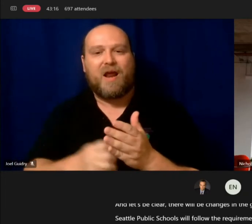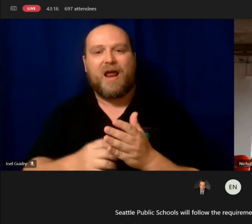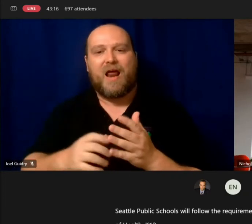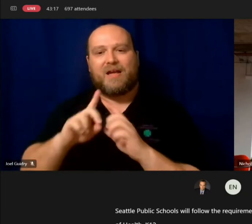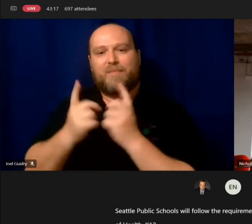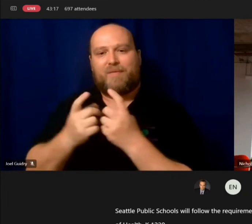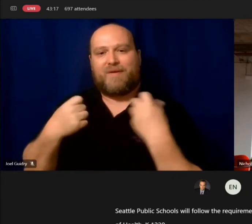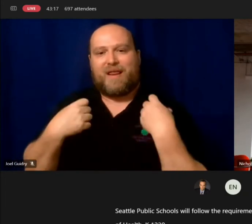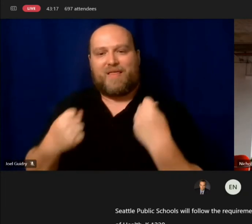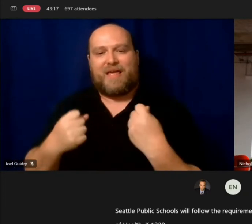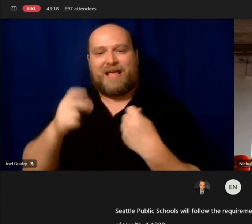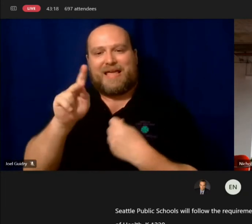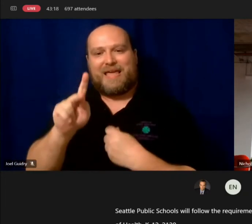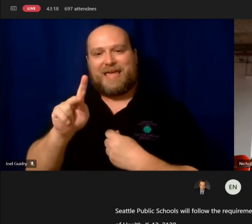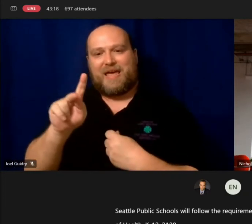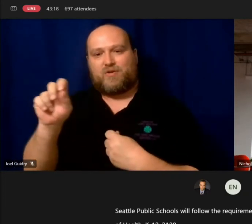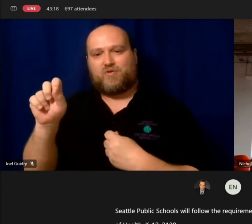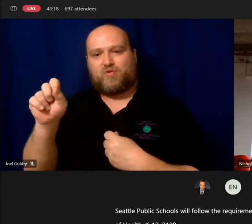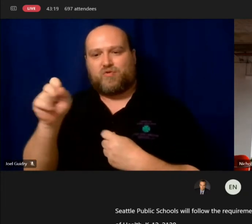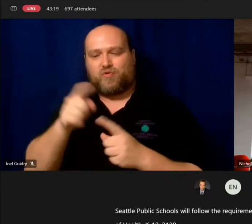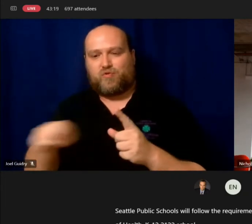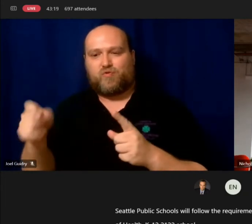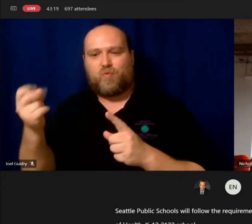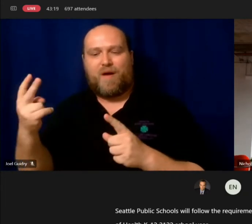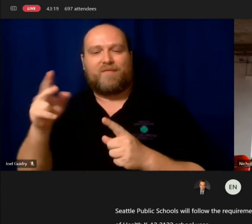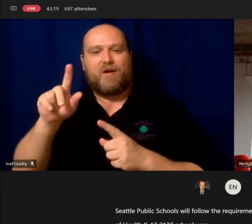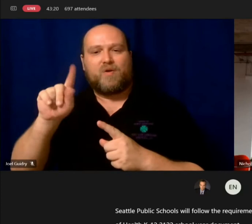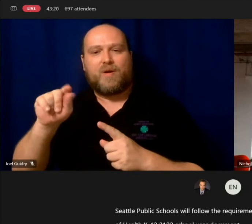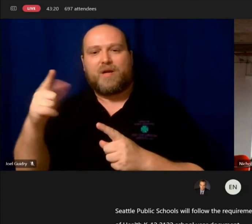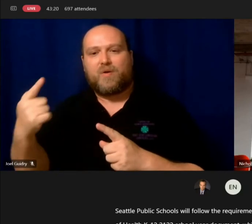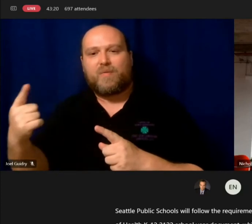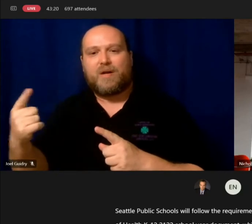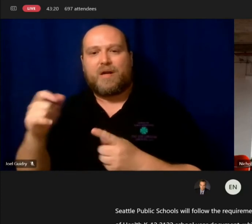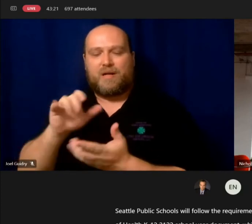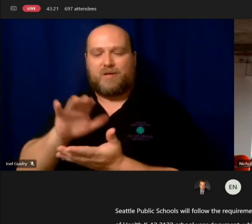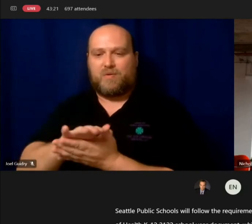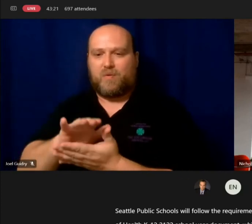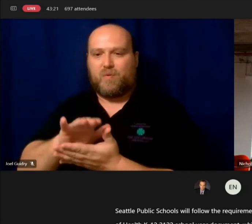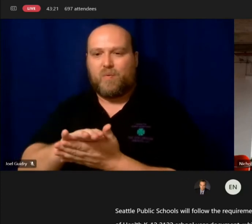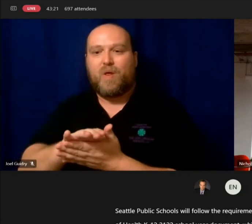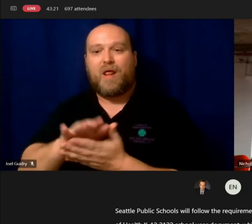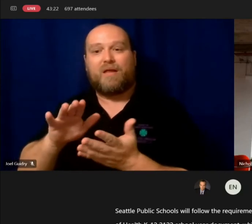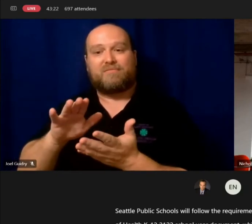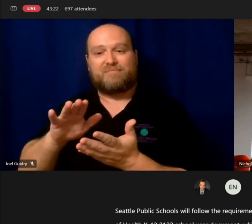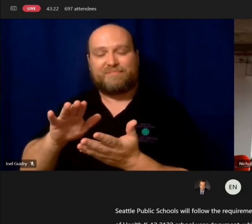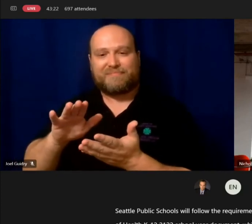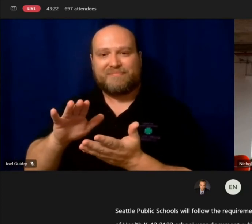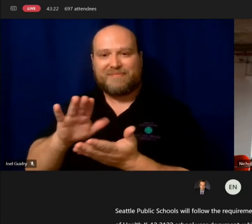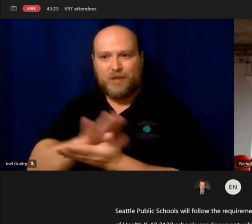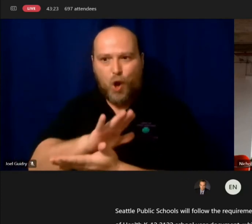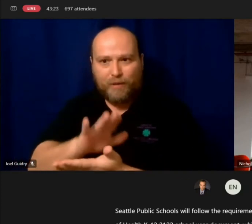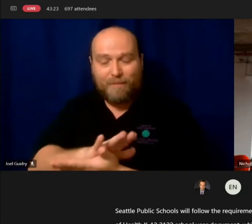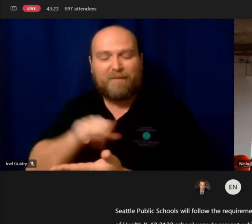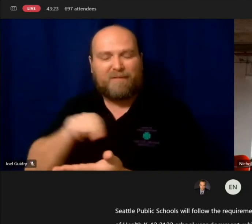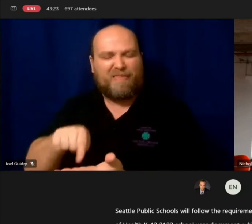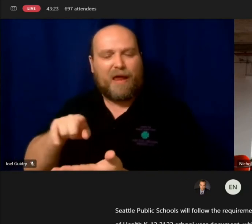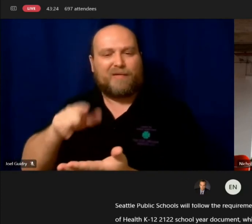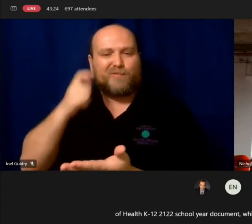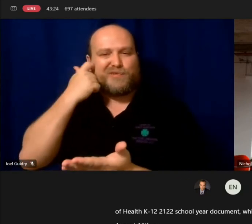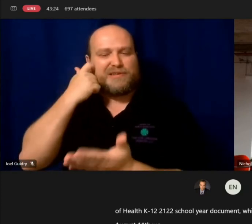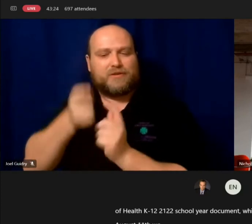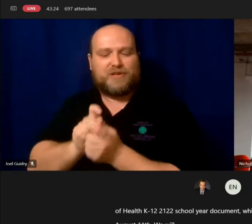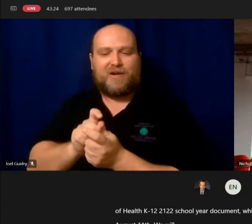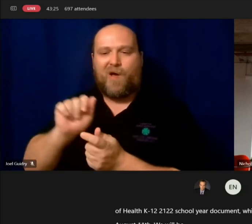K-12-21-22 school year document, which actually was updated on August 11th. We will be using a layered